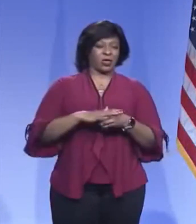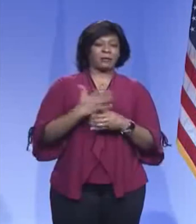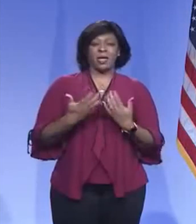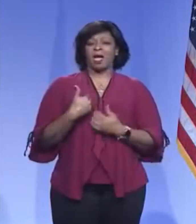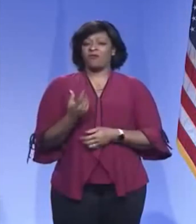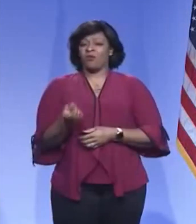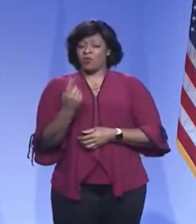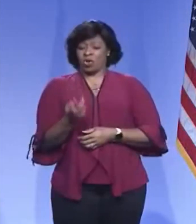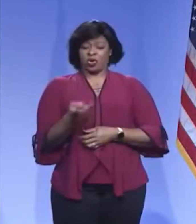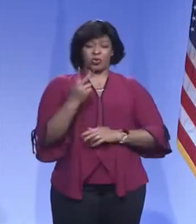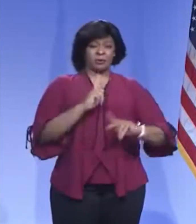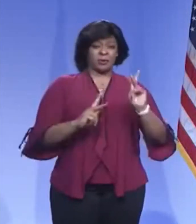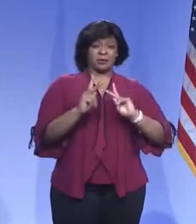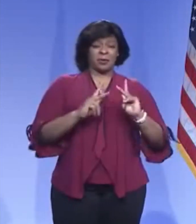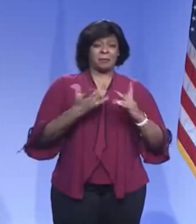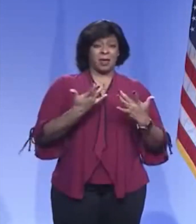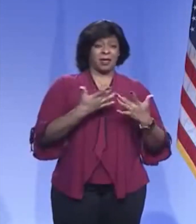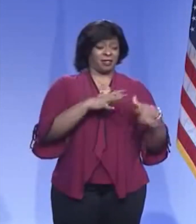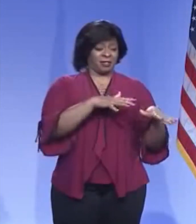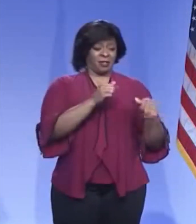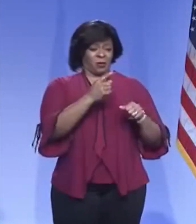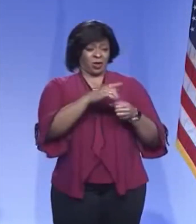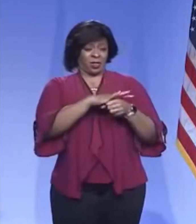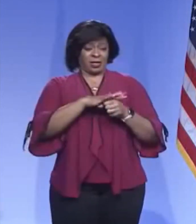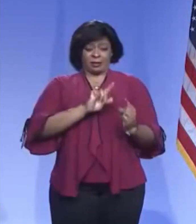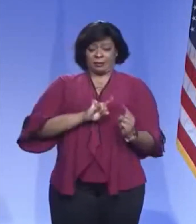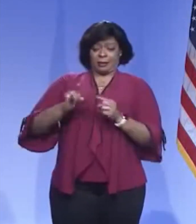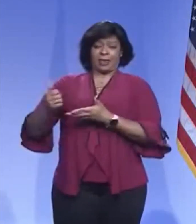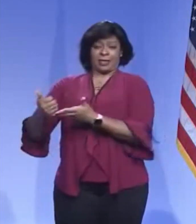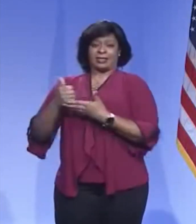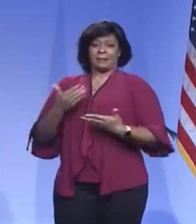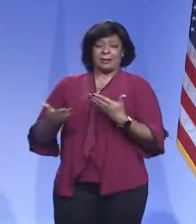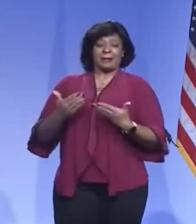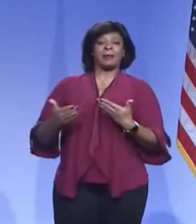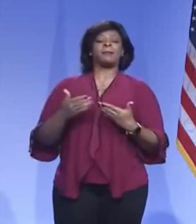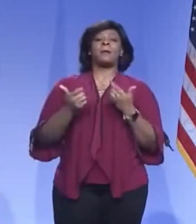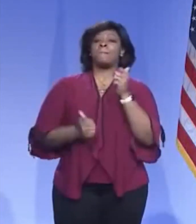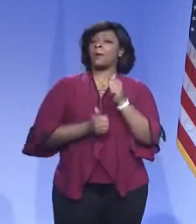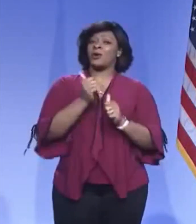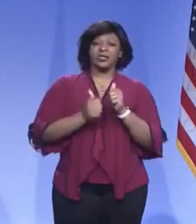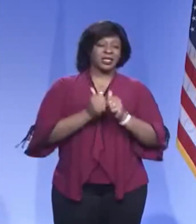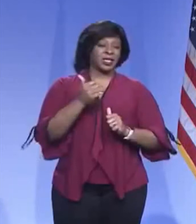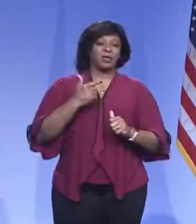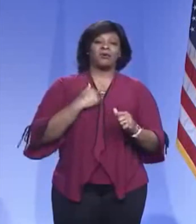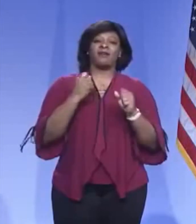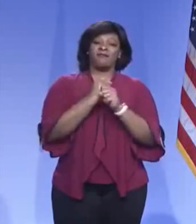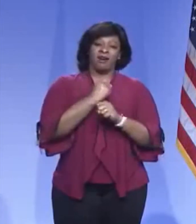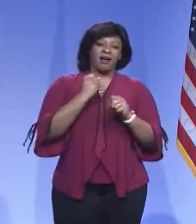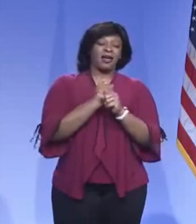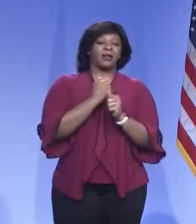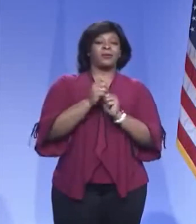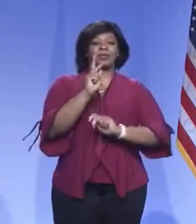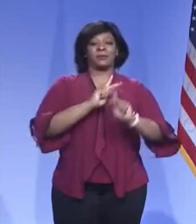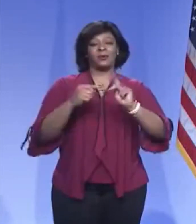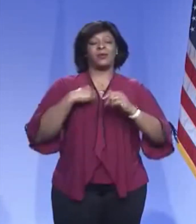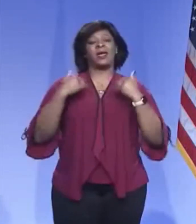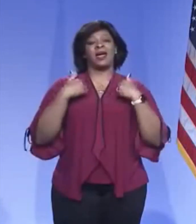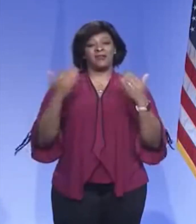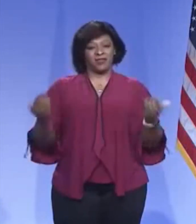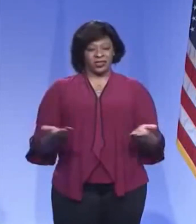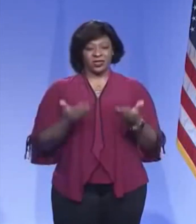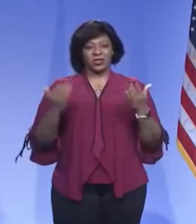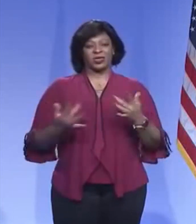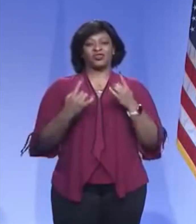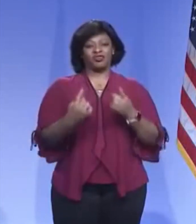one or two people who break free from another locality to come here, but largely we are fighting this fight with the people that we have here